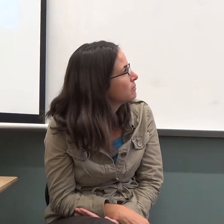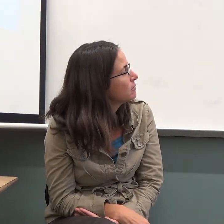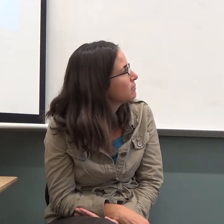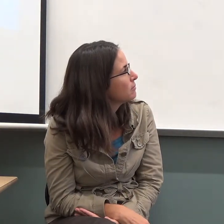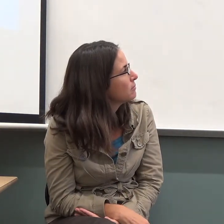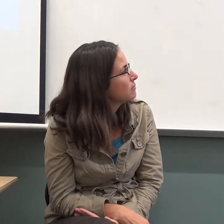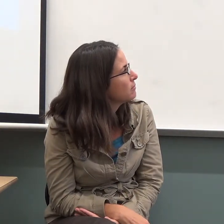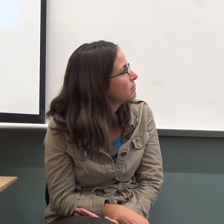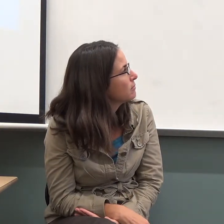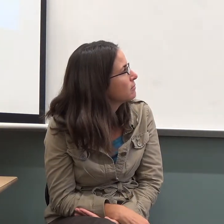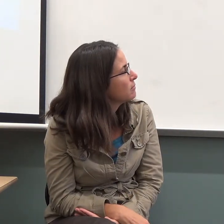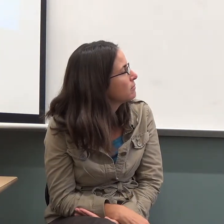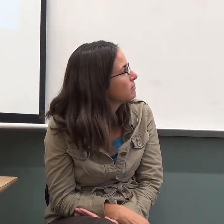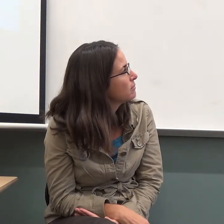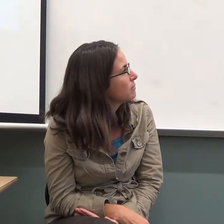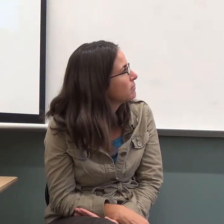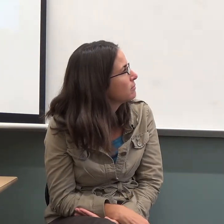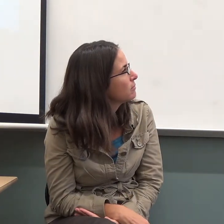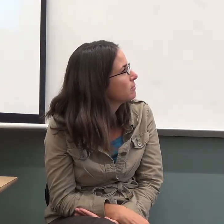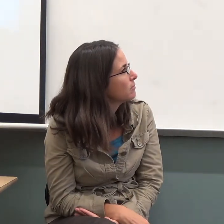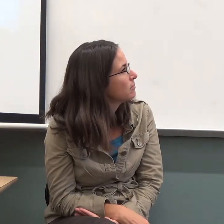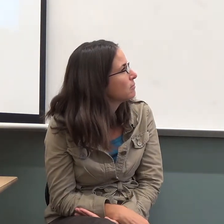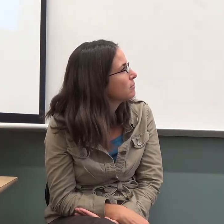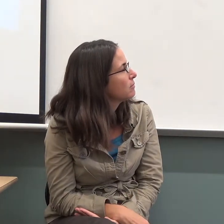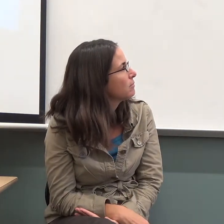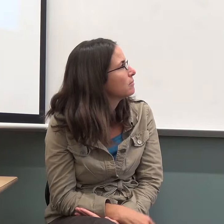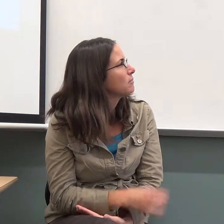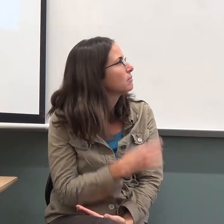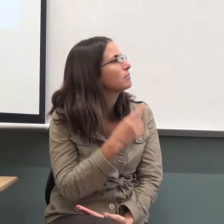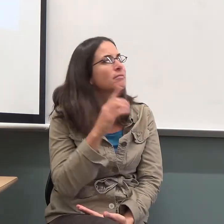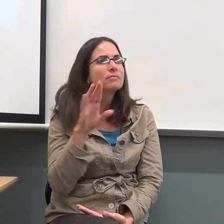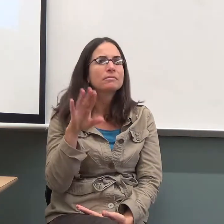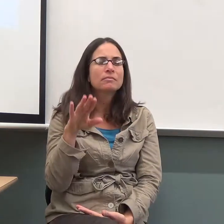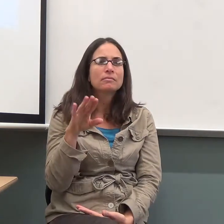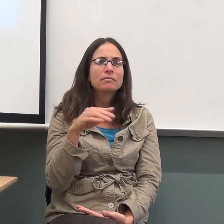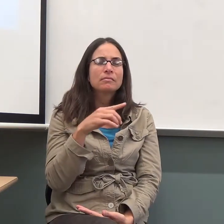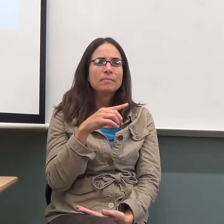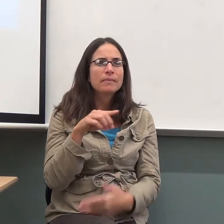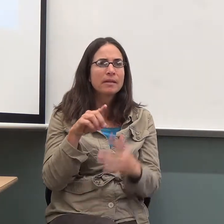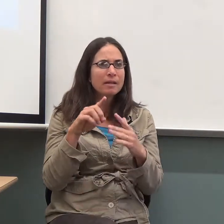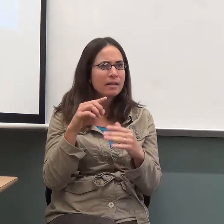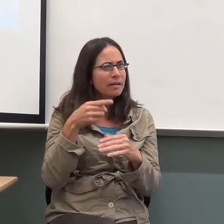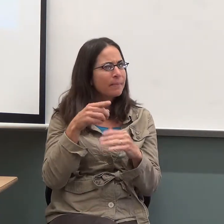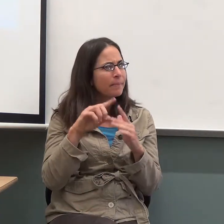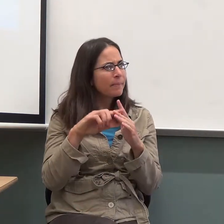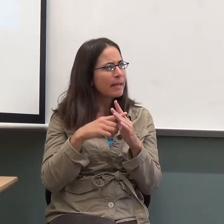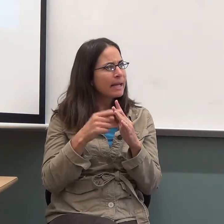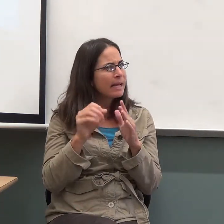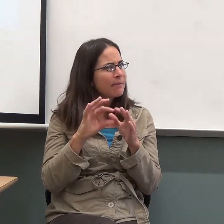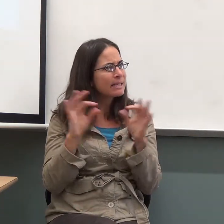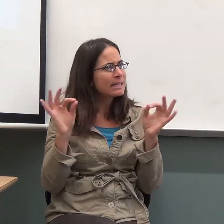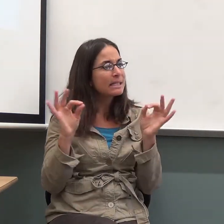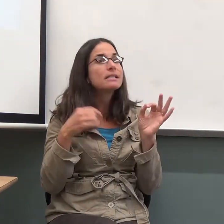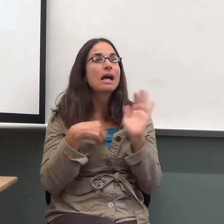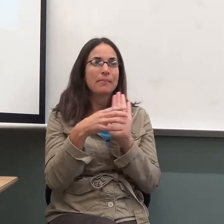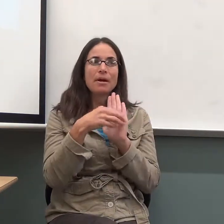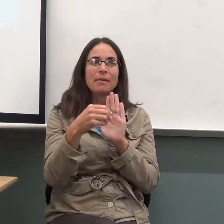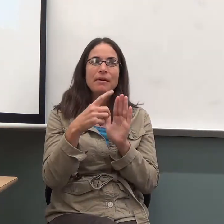lot Is that the beginning of the sentence? of During candy. Halloween? Yep, exactly like it's written on the